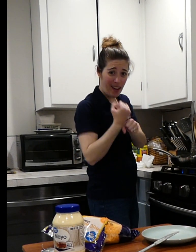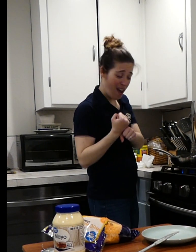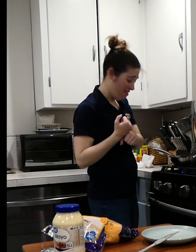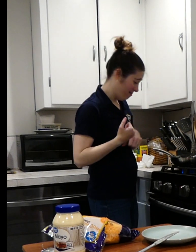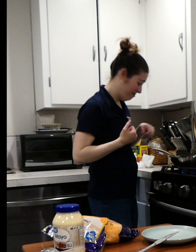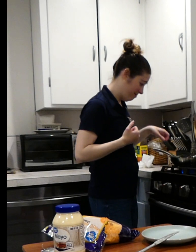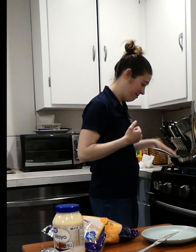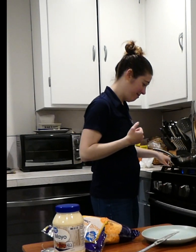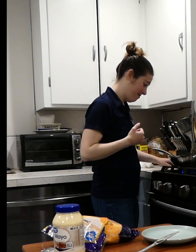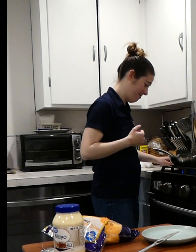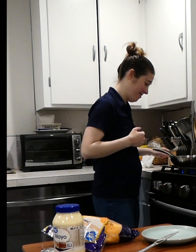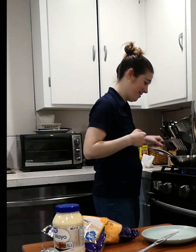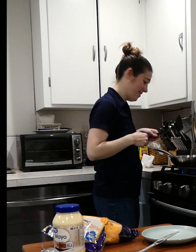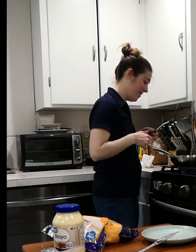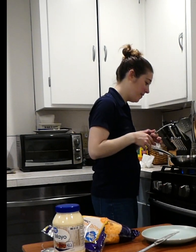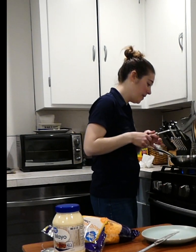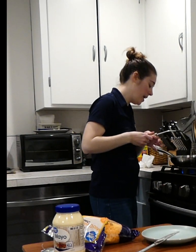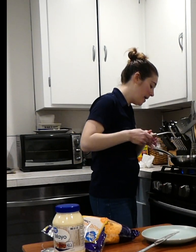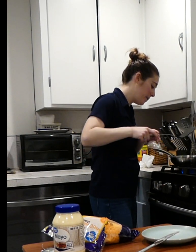get. Okay.